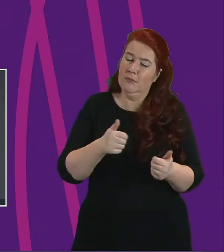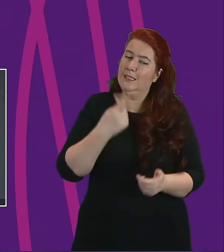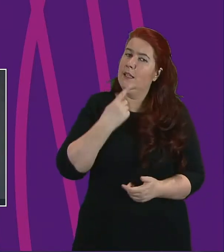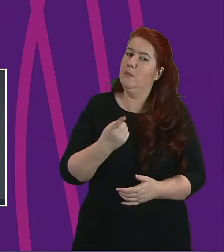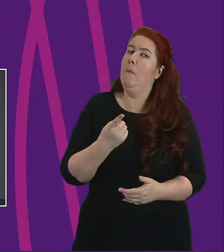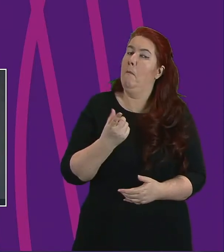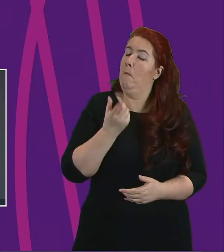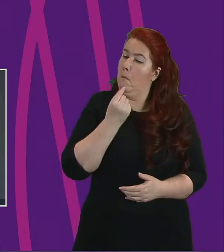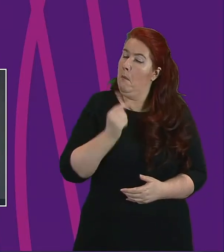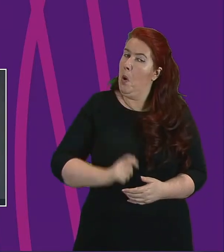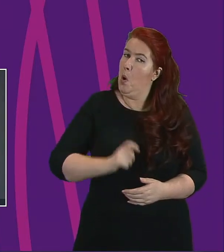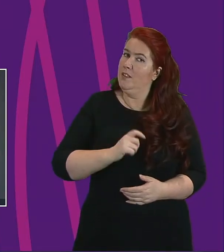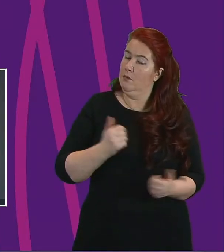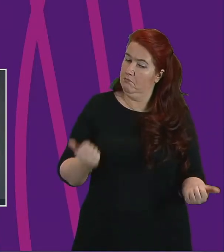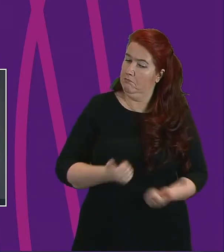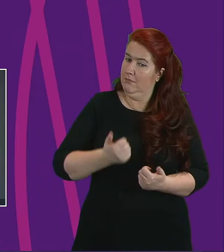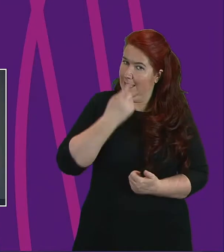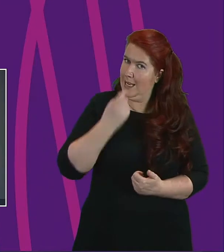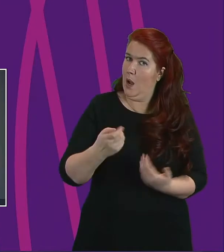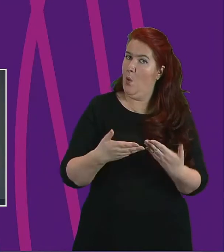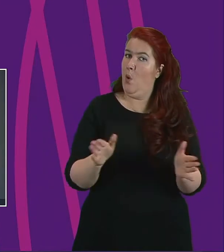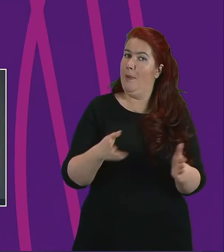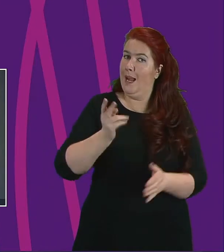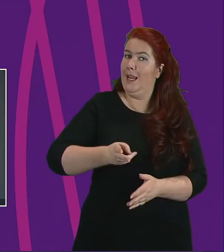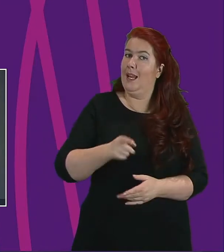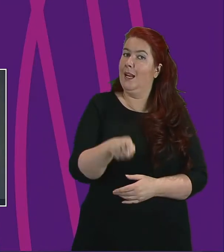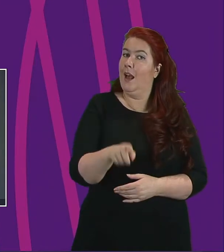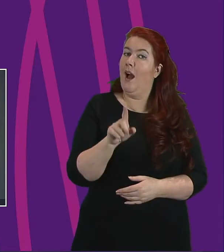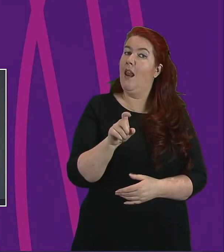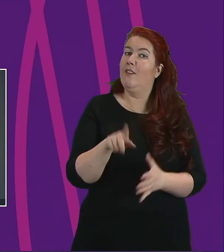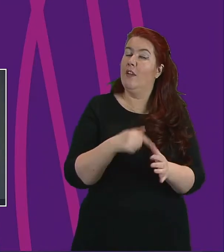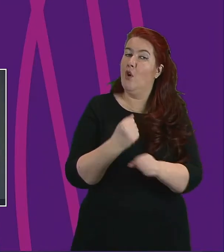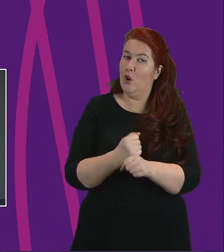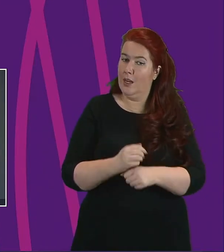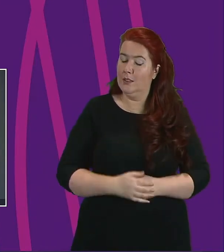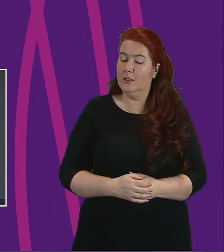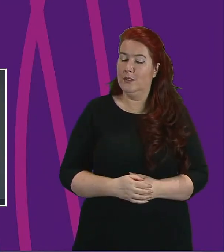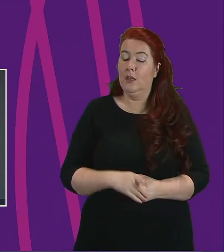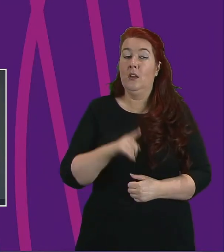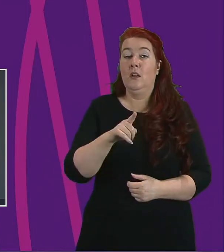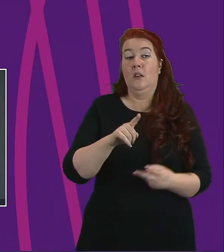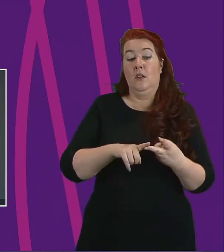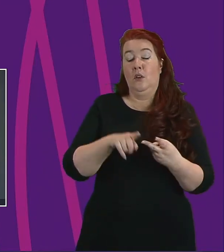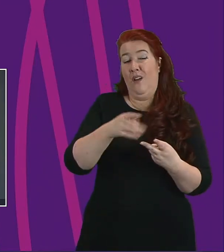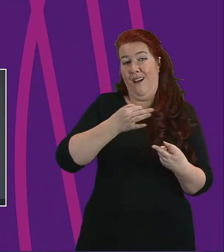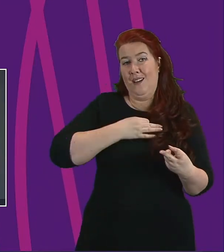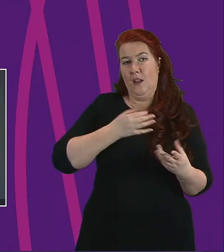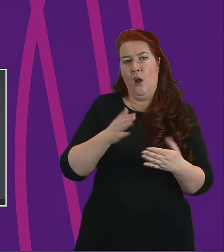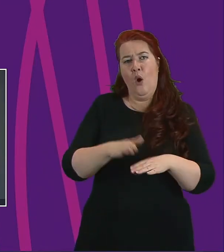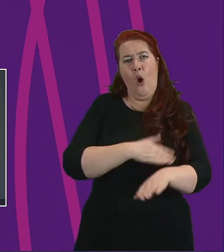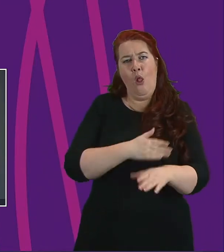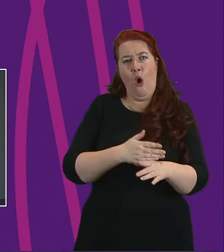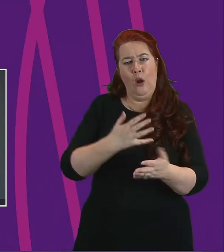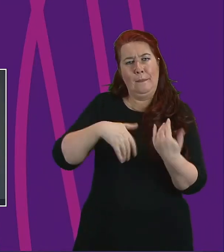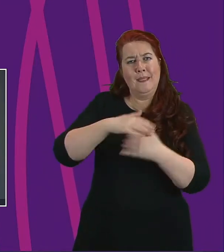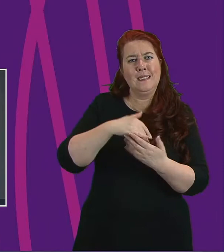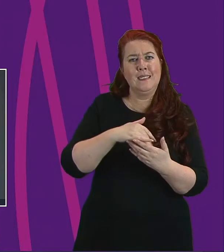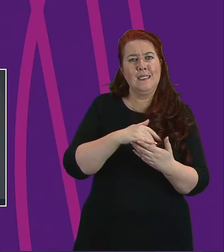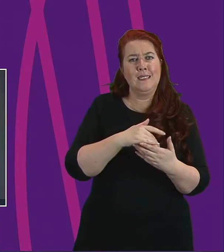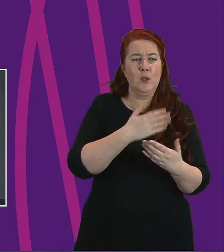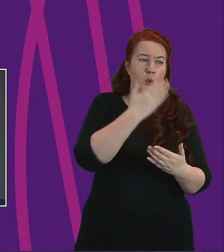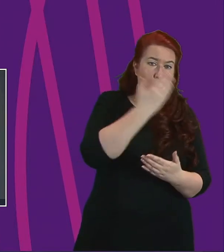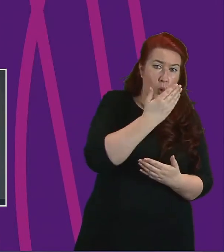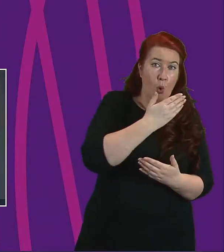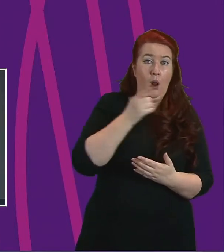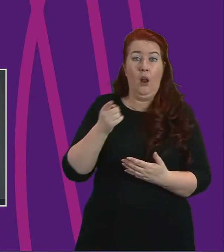that we will be able to do so. In relation to the duration of the blended learning model, the blended learning model will continue